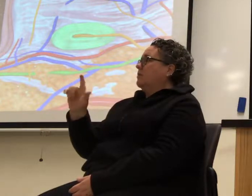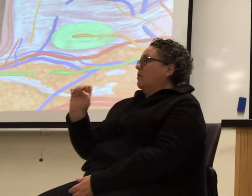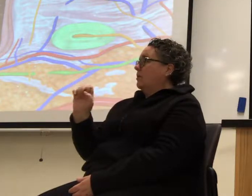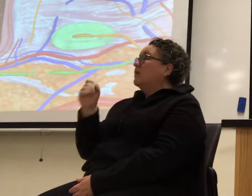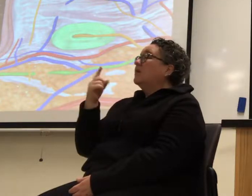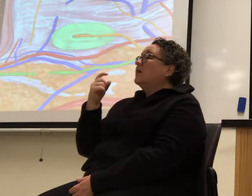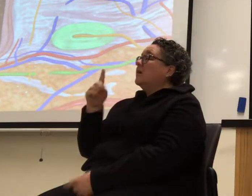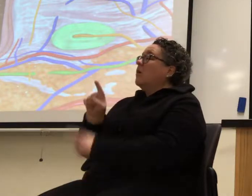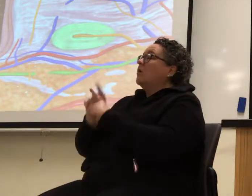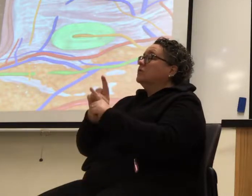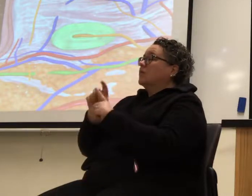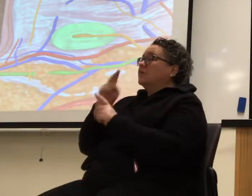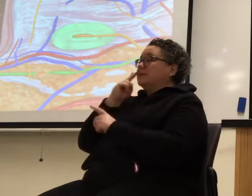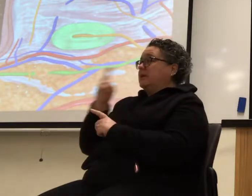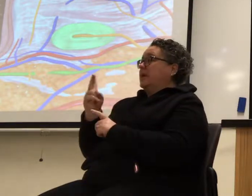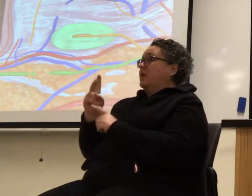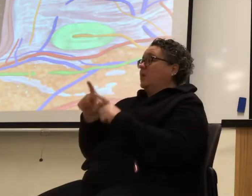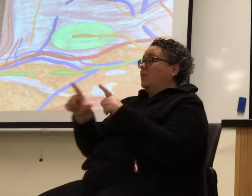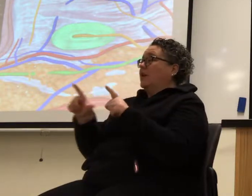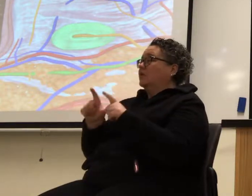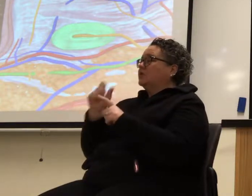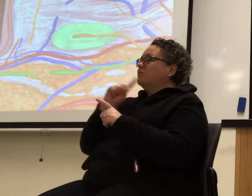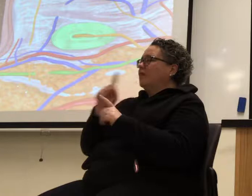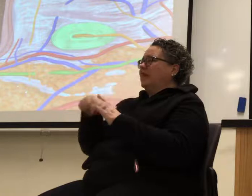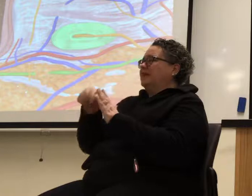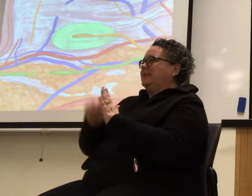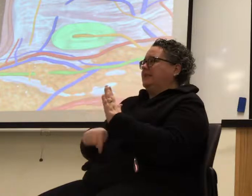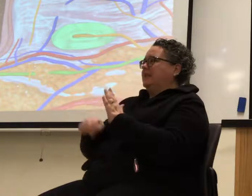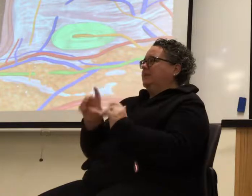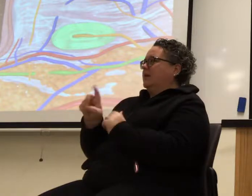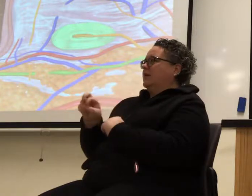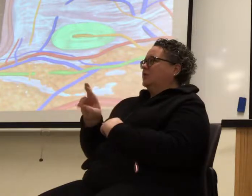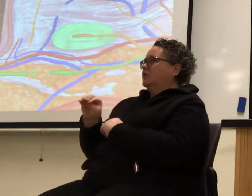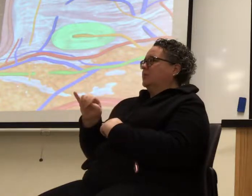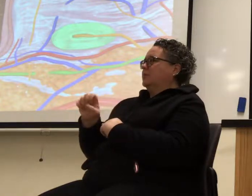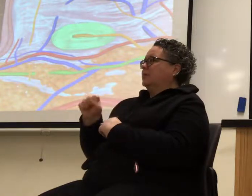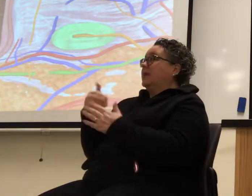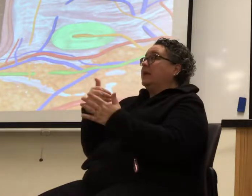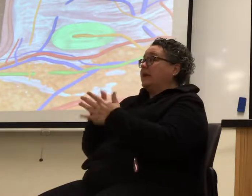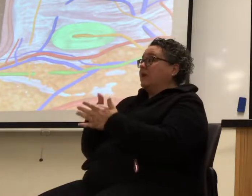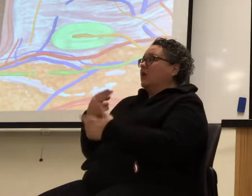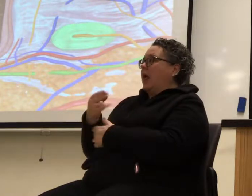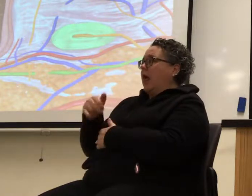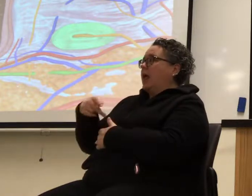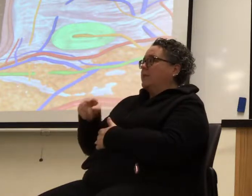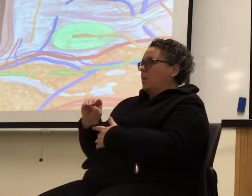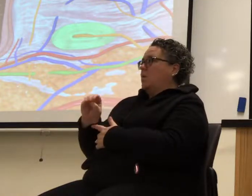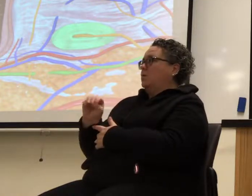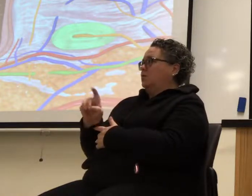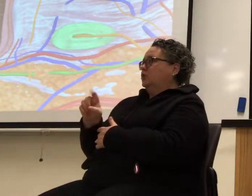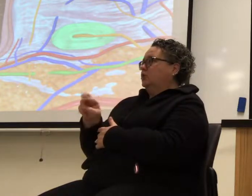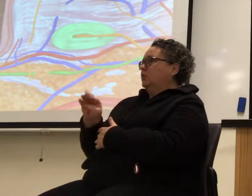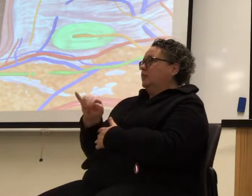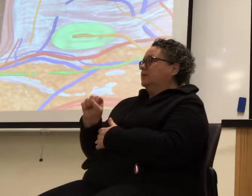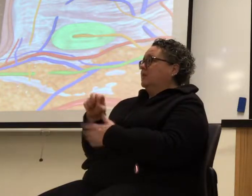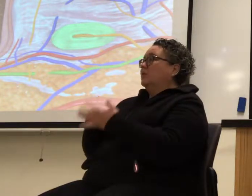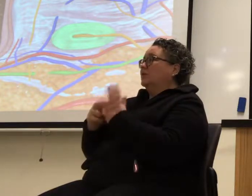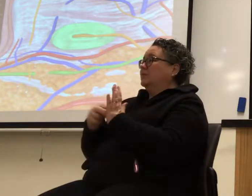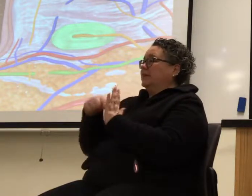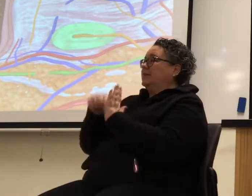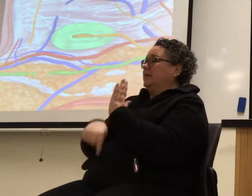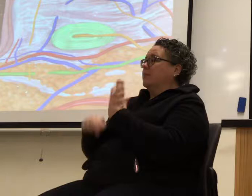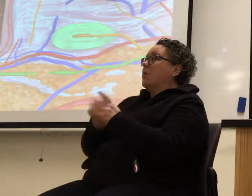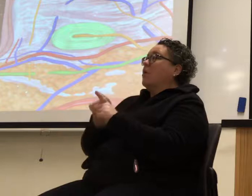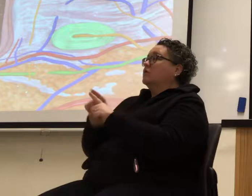And also look at the location. We're pretty deep in the dermis, right next to the hypodermis. So it's deep. And also it has